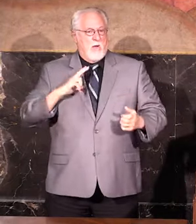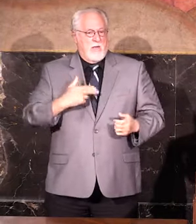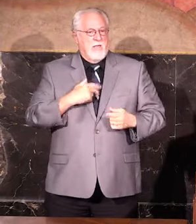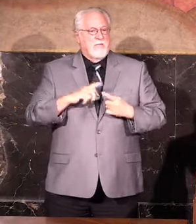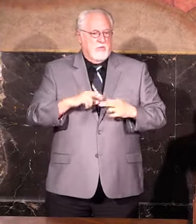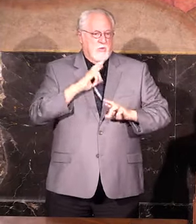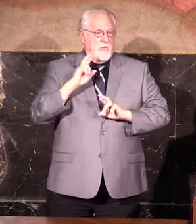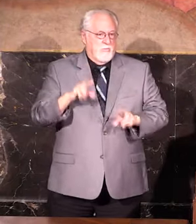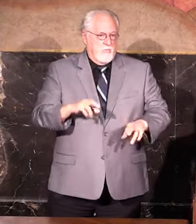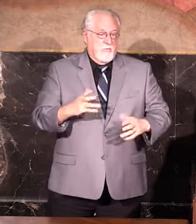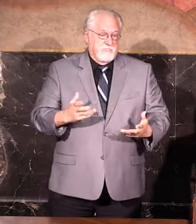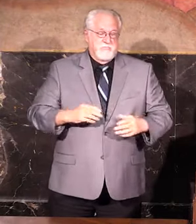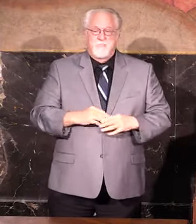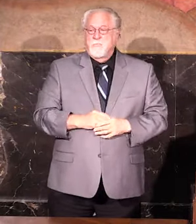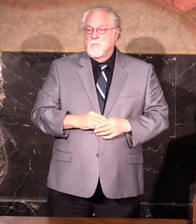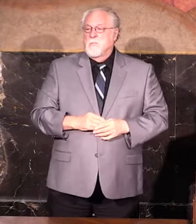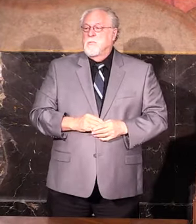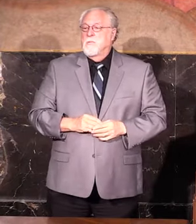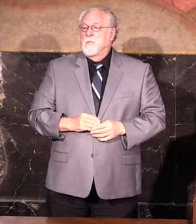on.